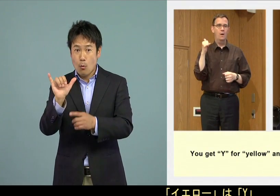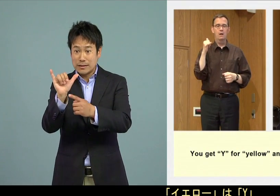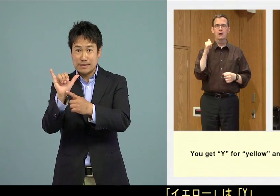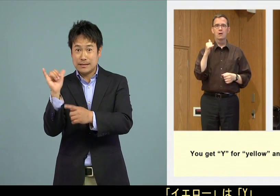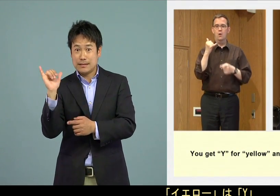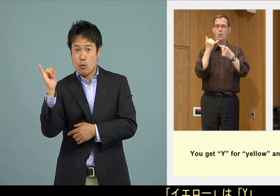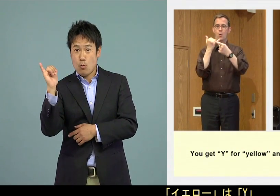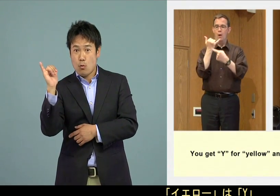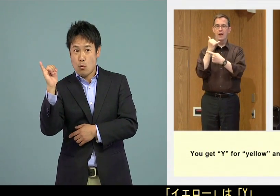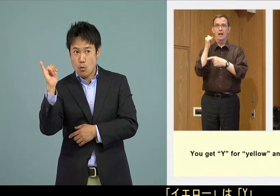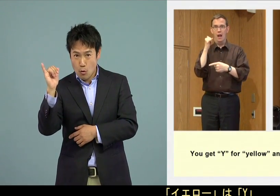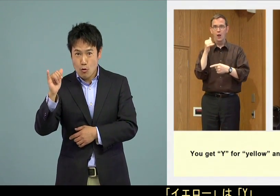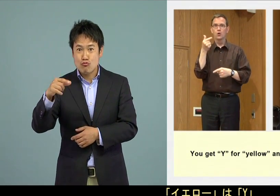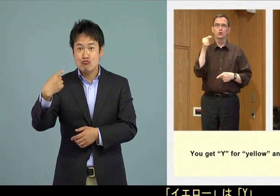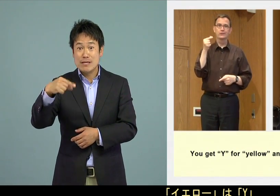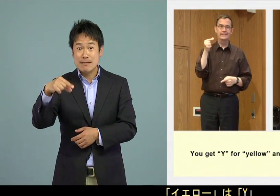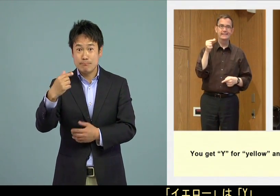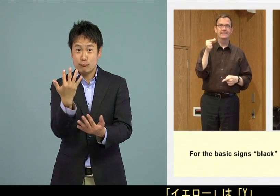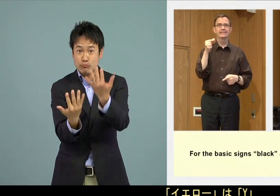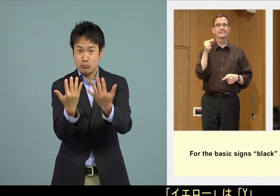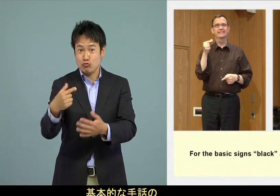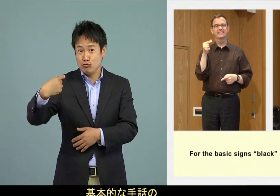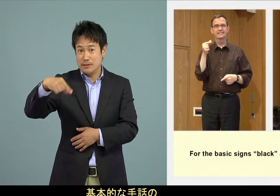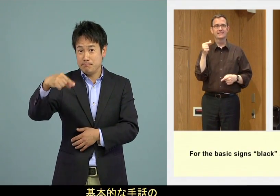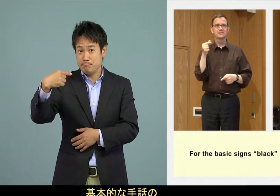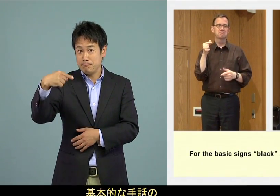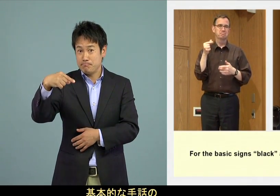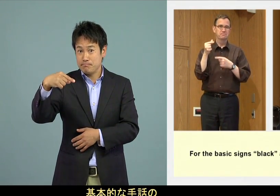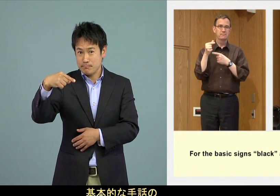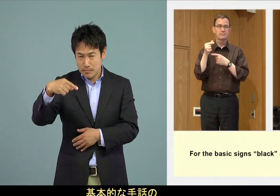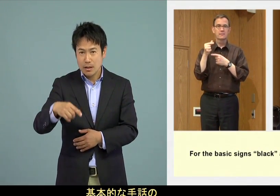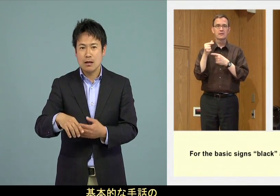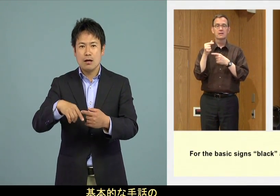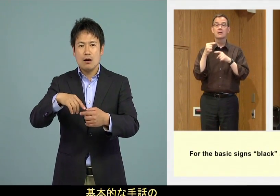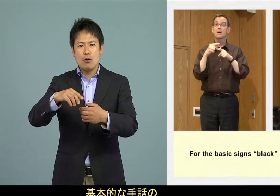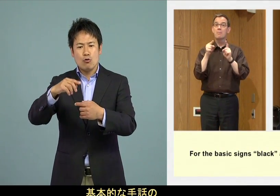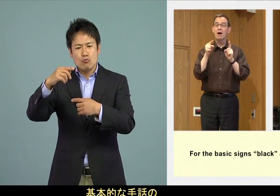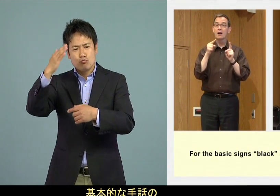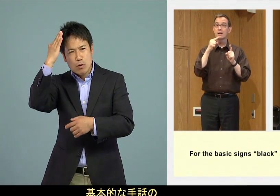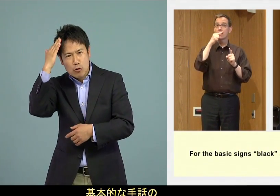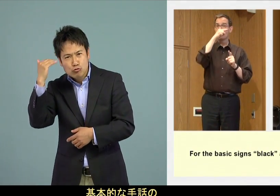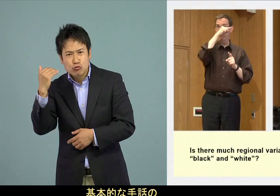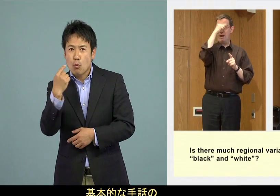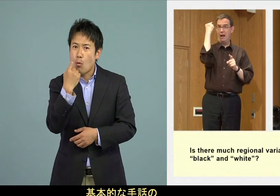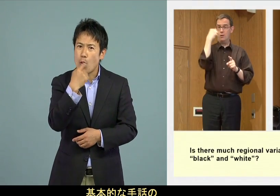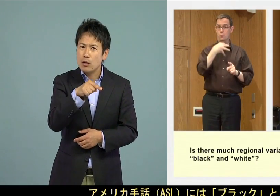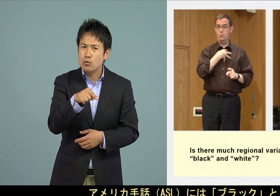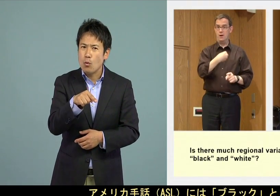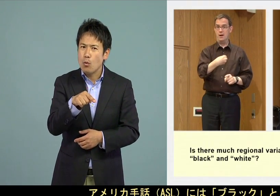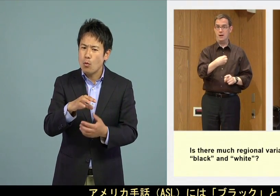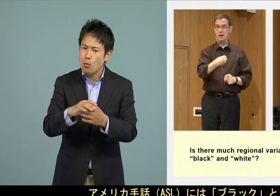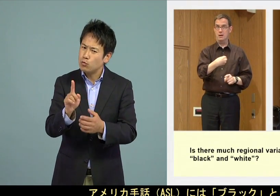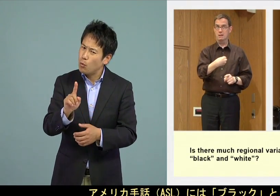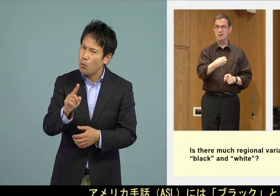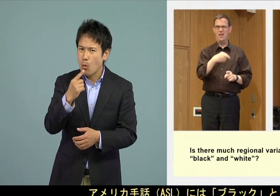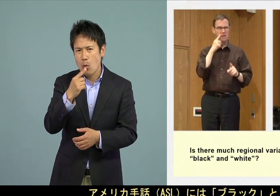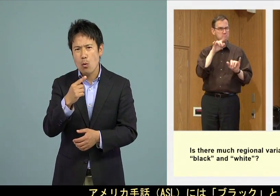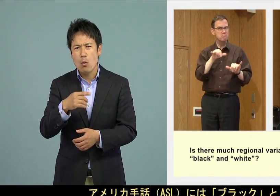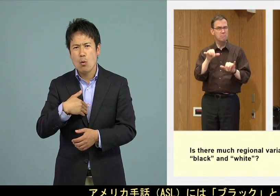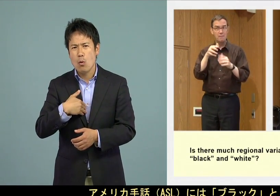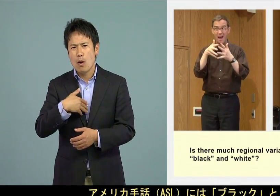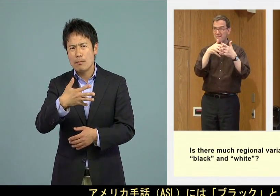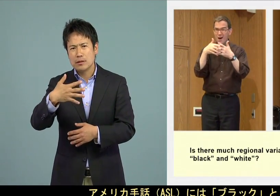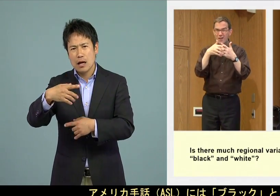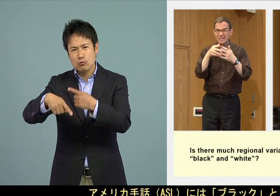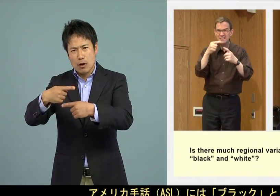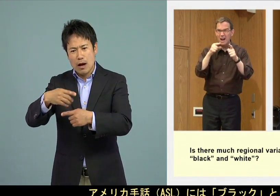Y in yellow, G in green, those kinds of things. But even the basic signs, black and white, I don't know, is there much regional variation in